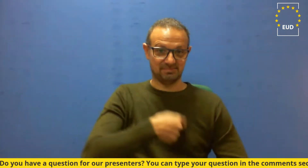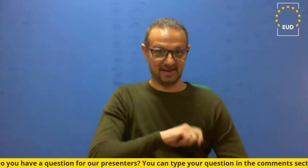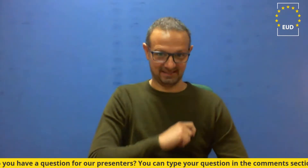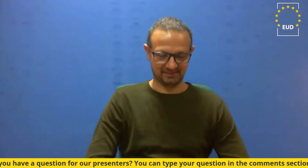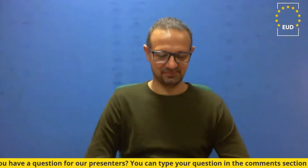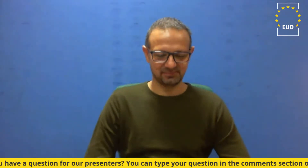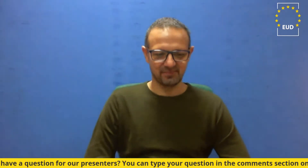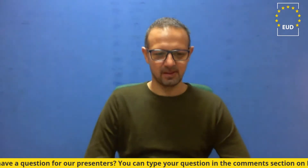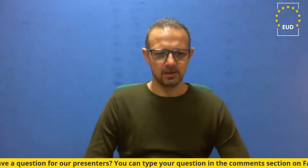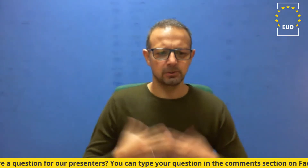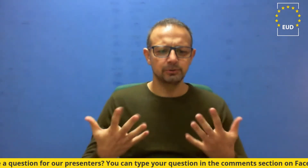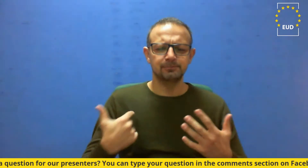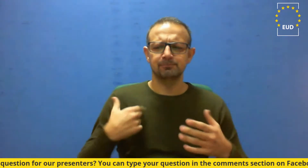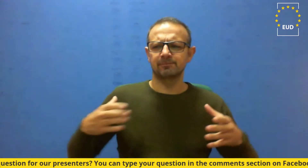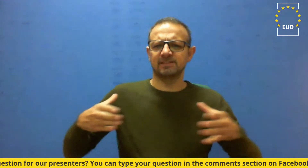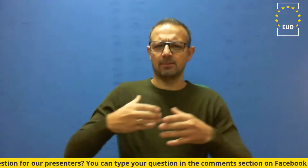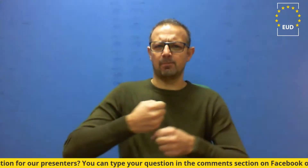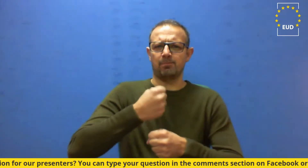Hello, my name is David Sanchez,